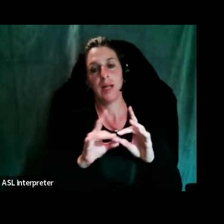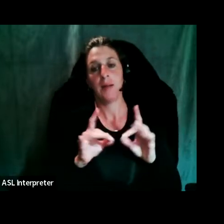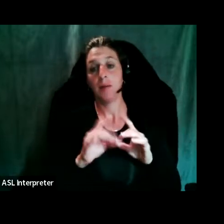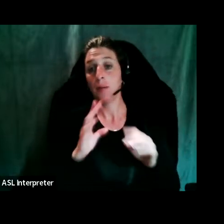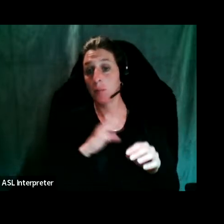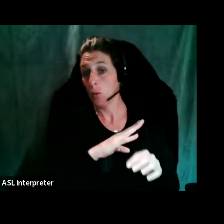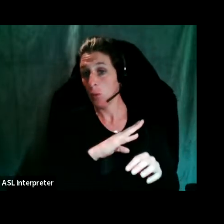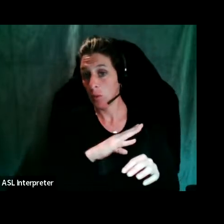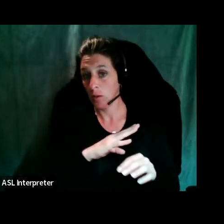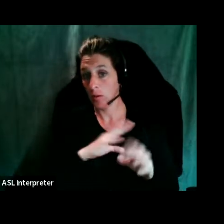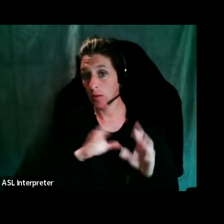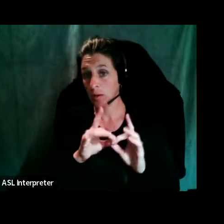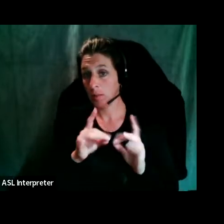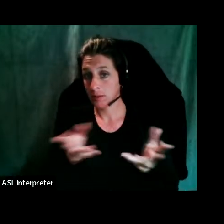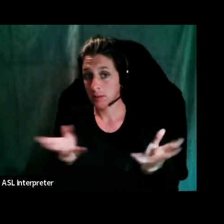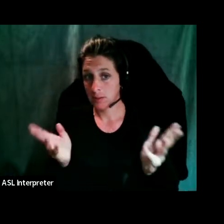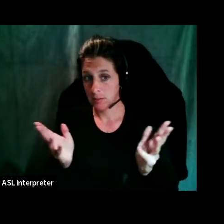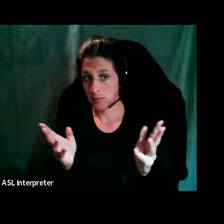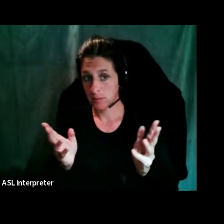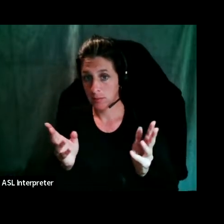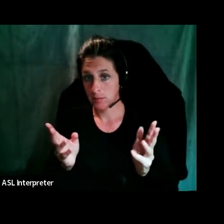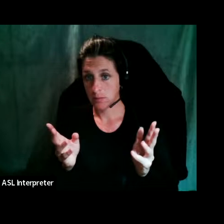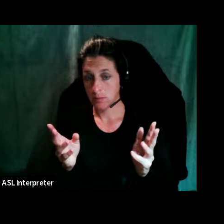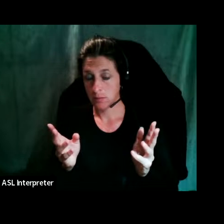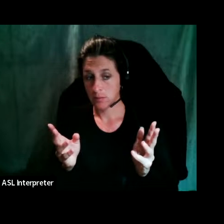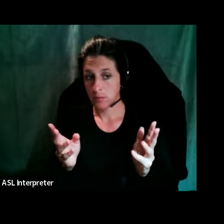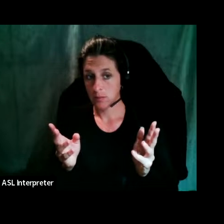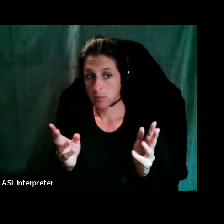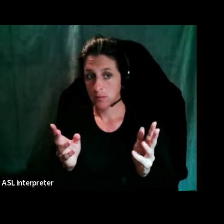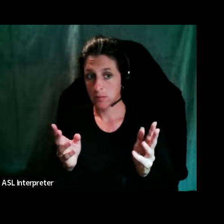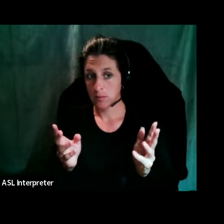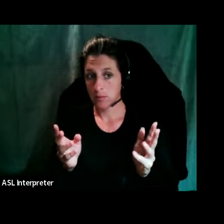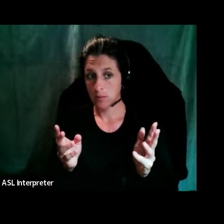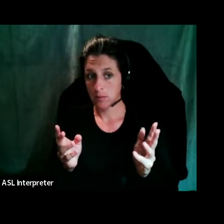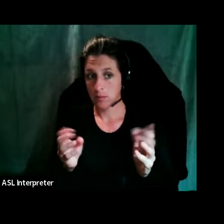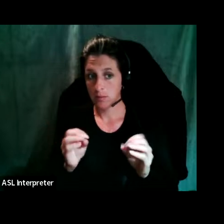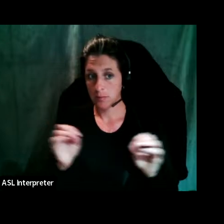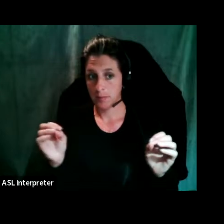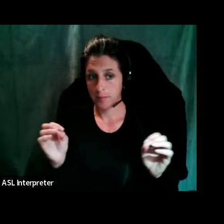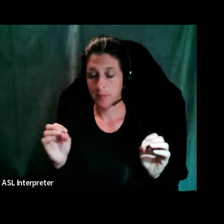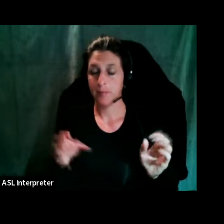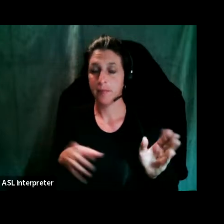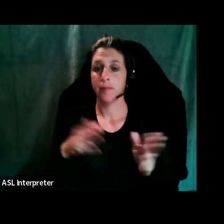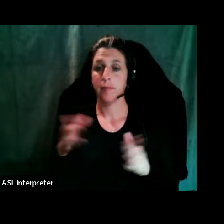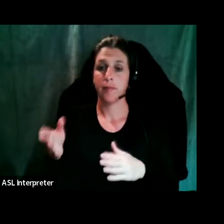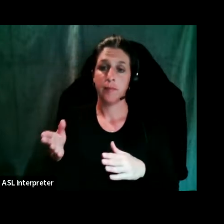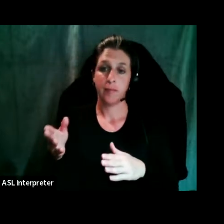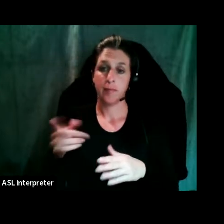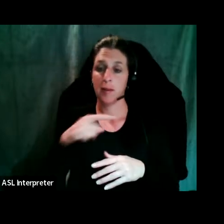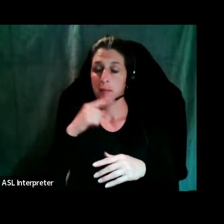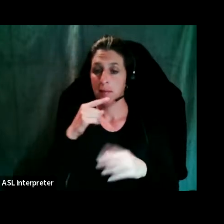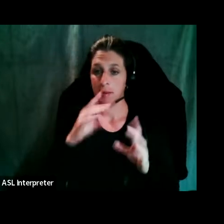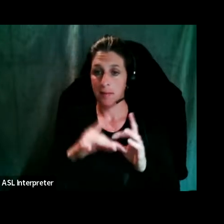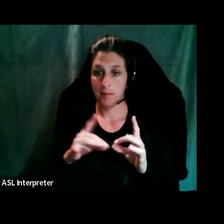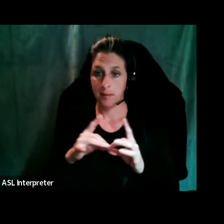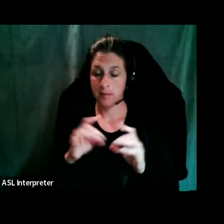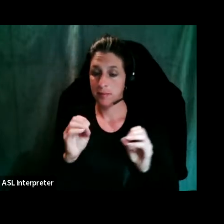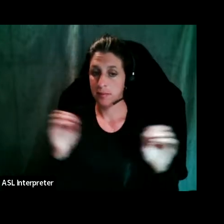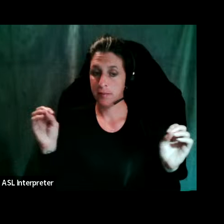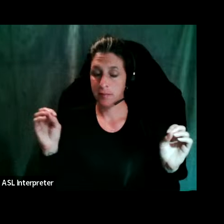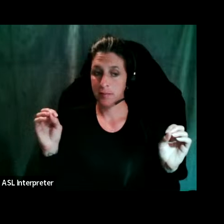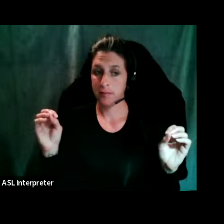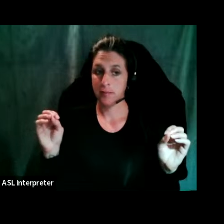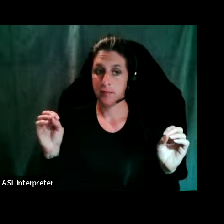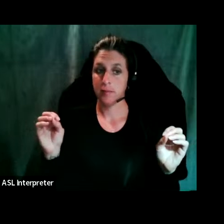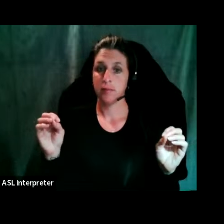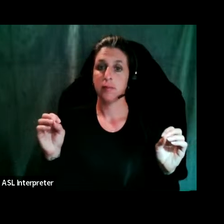Board comments. No board comments? Public comments. There are none. Okay,